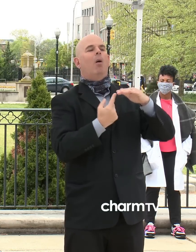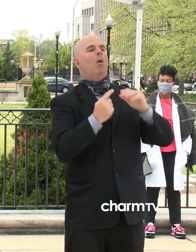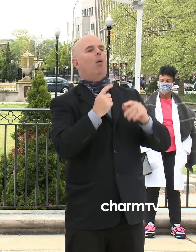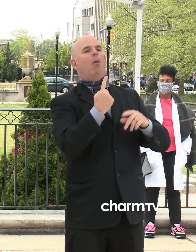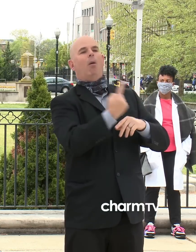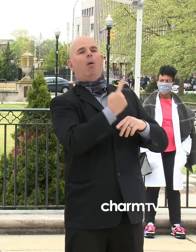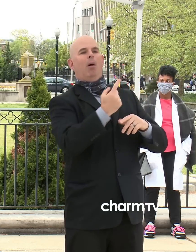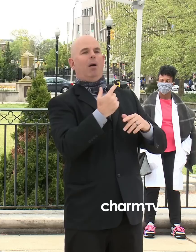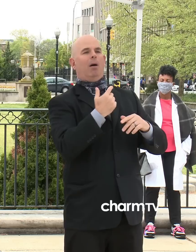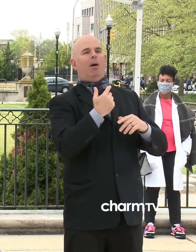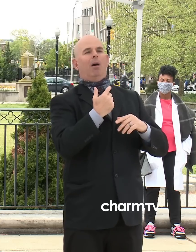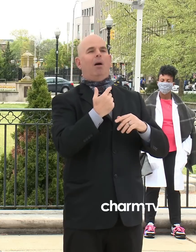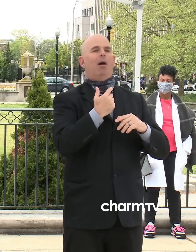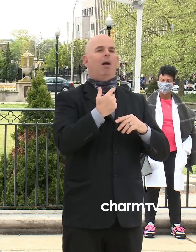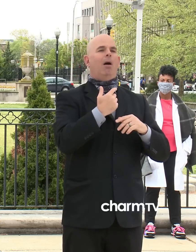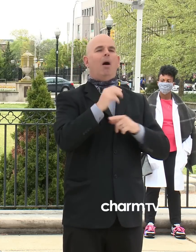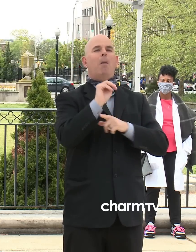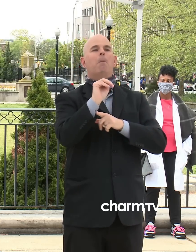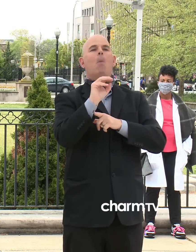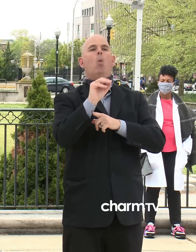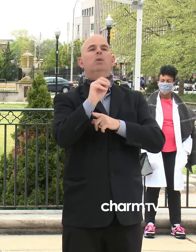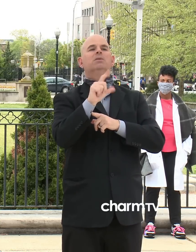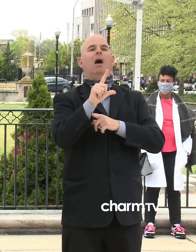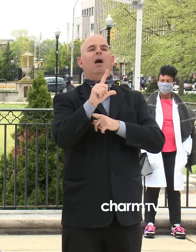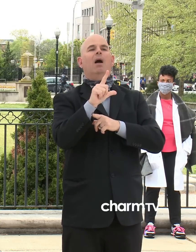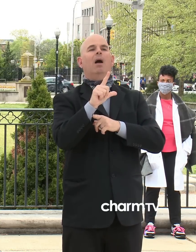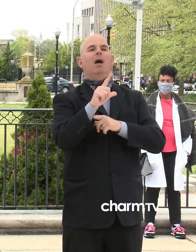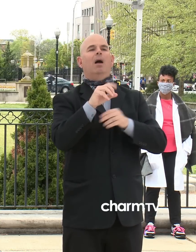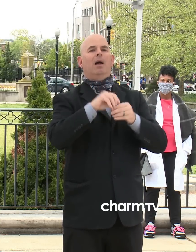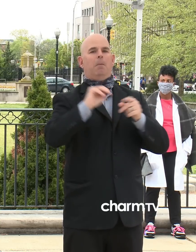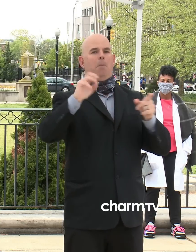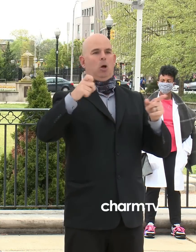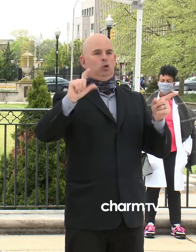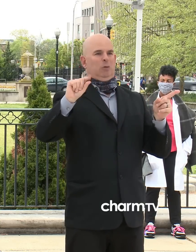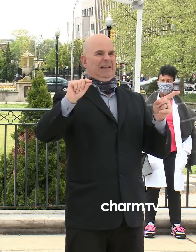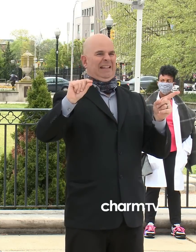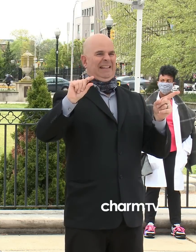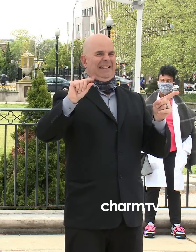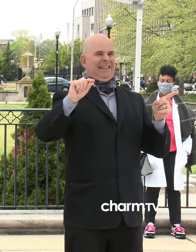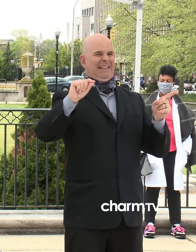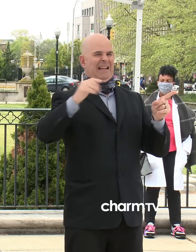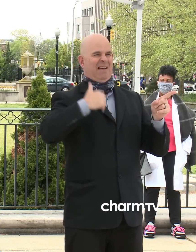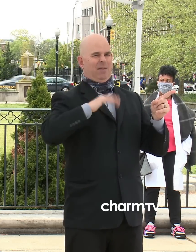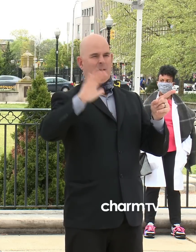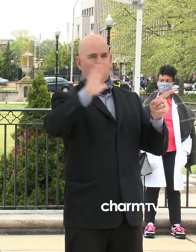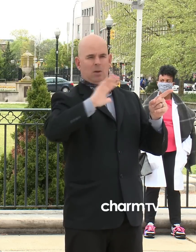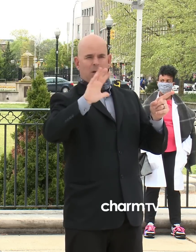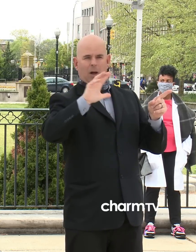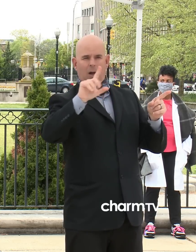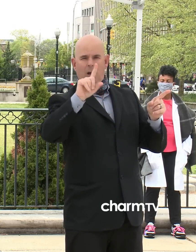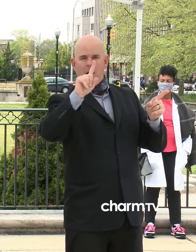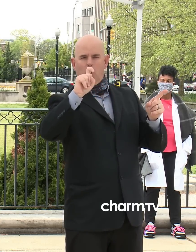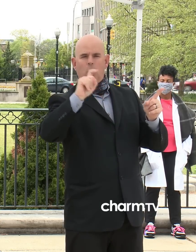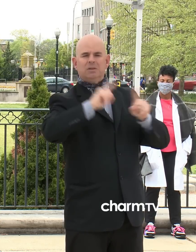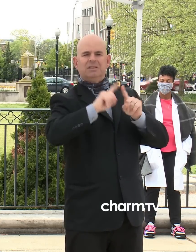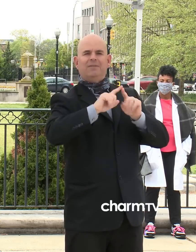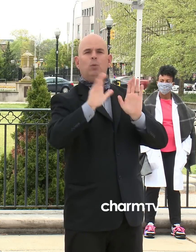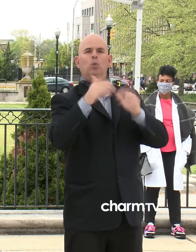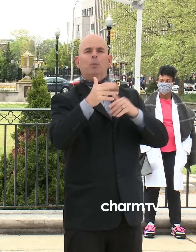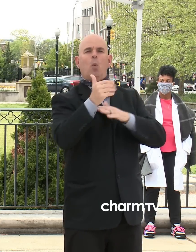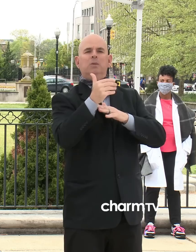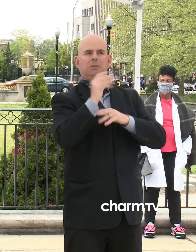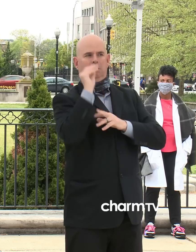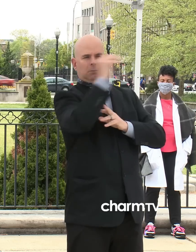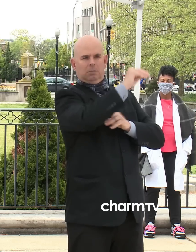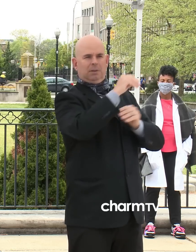starting on March 20th. That location has approximately 100 hotel rooms, and they are currently full. So we are currently